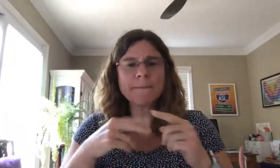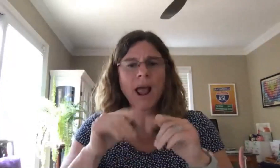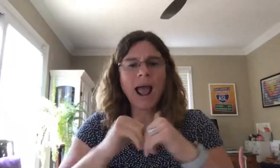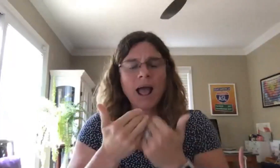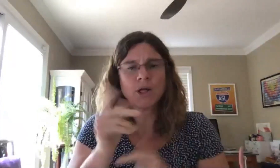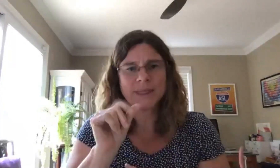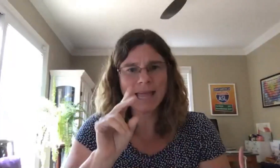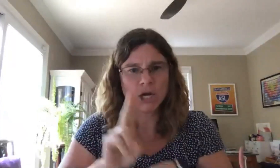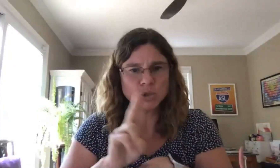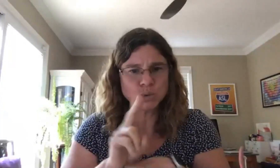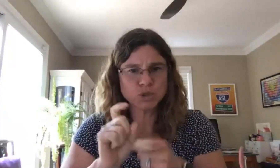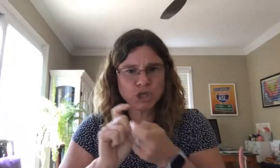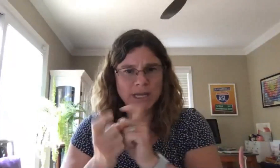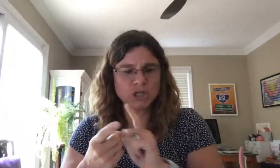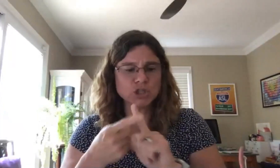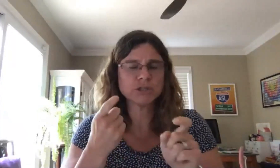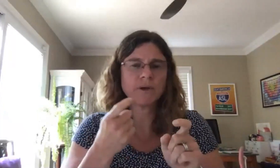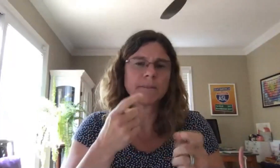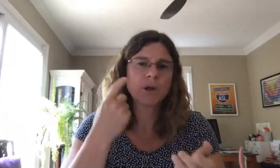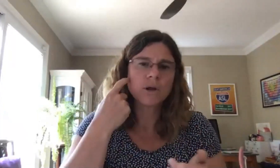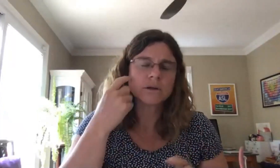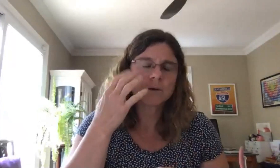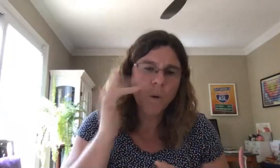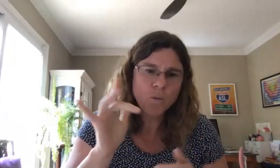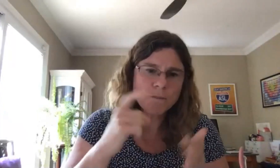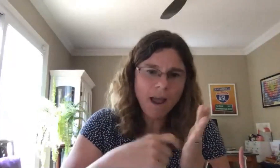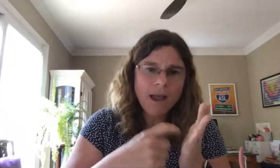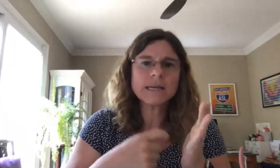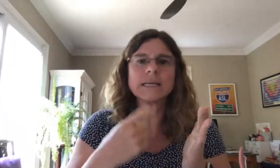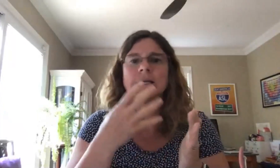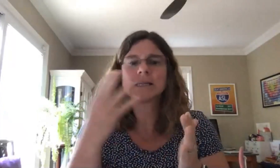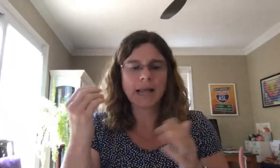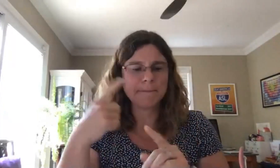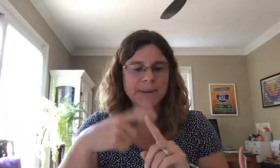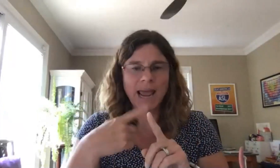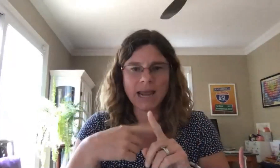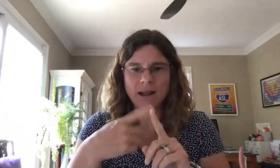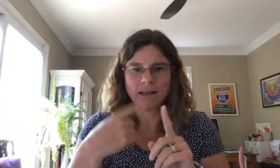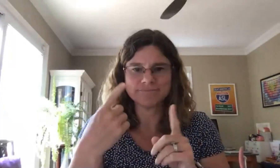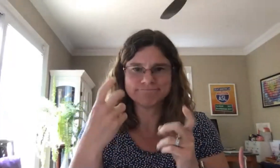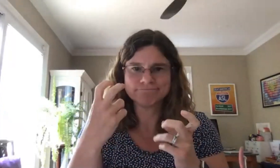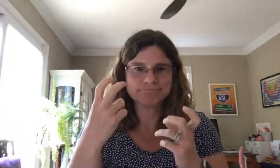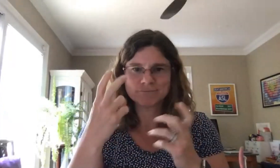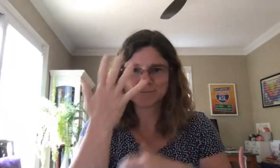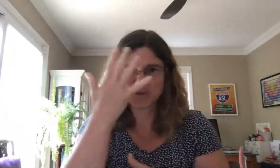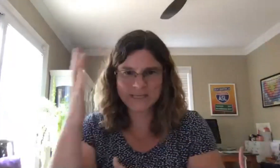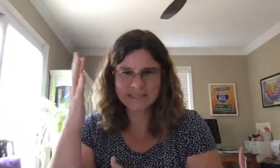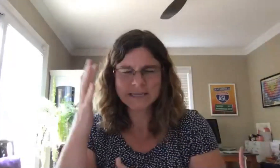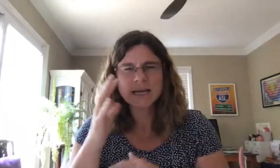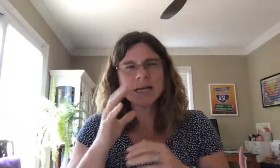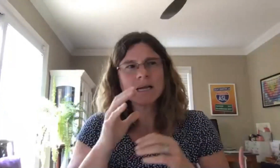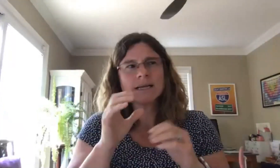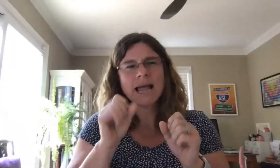So in regards to Ecuador, you mentioned land use changes from gold mining historically, the